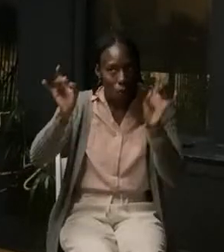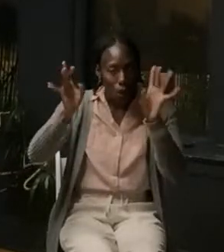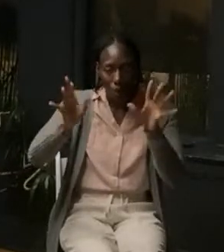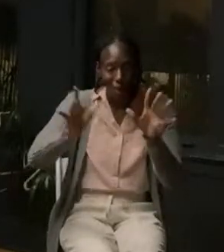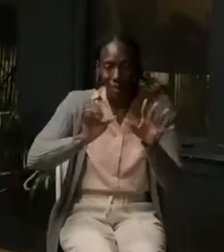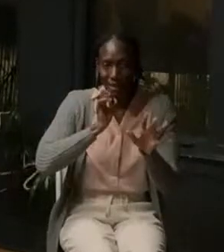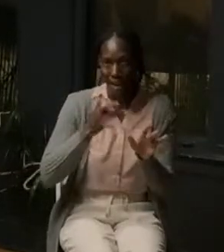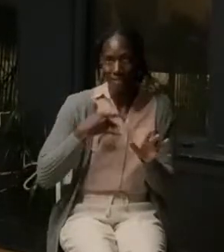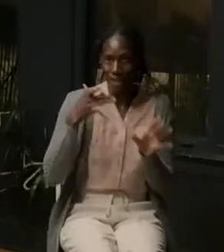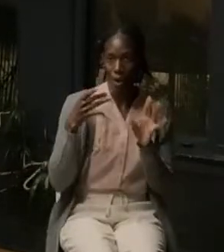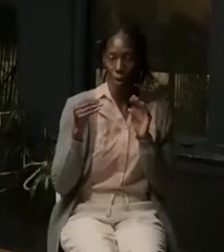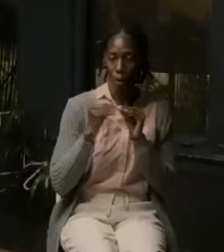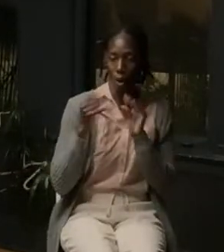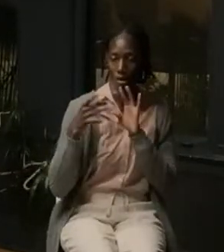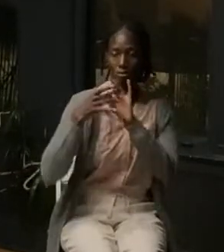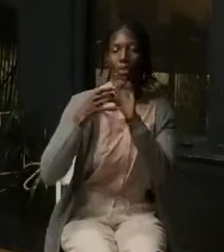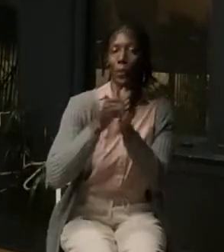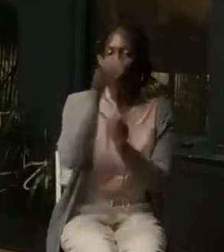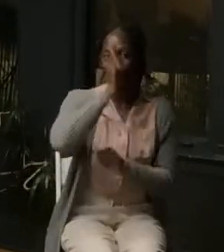God.